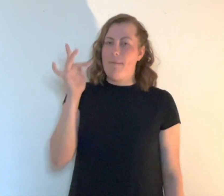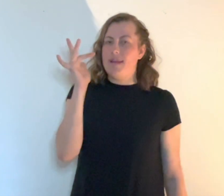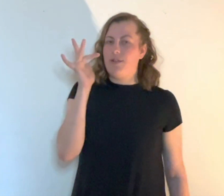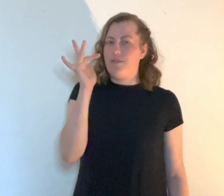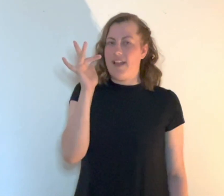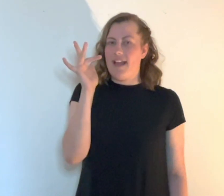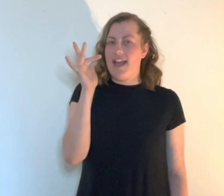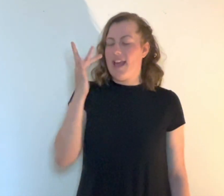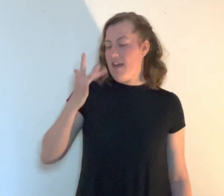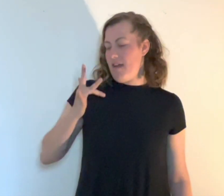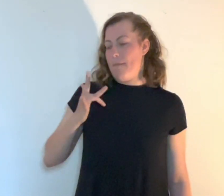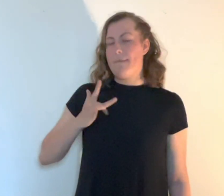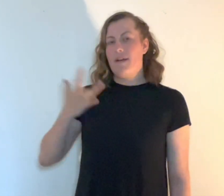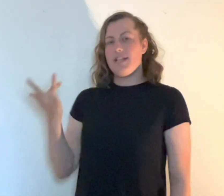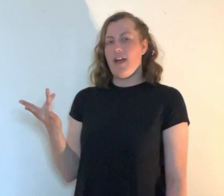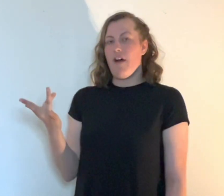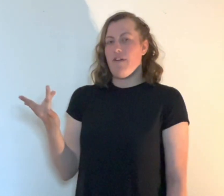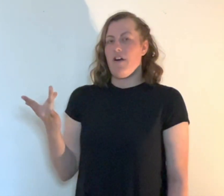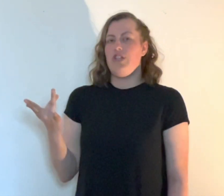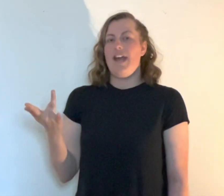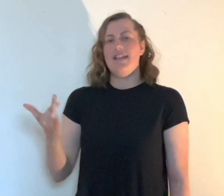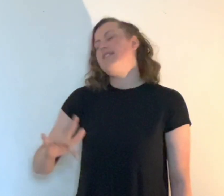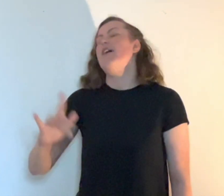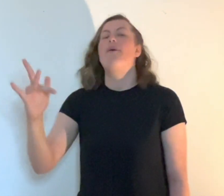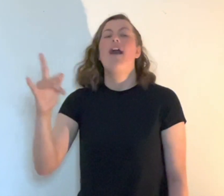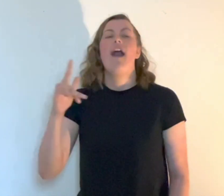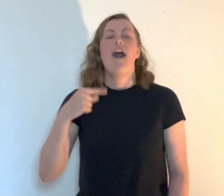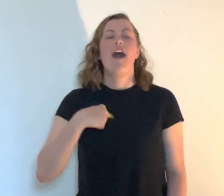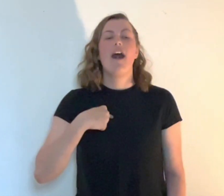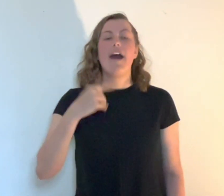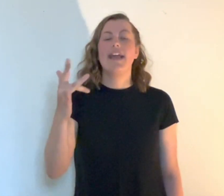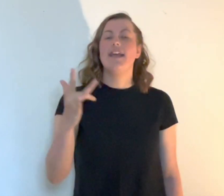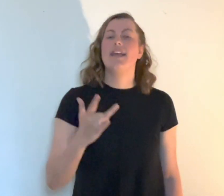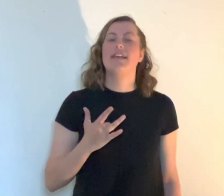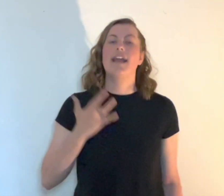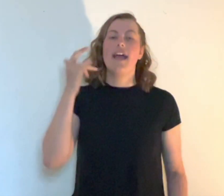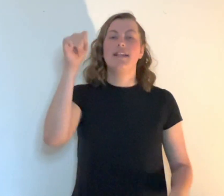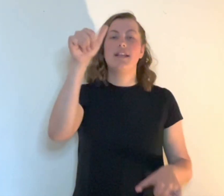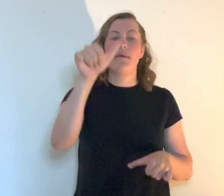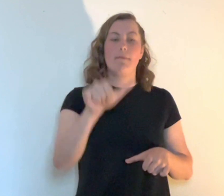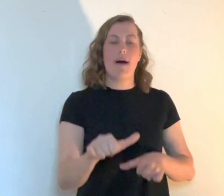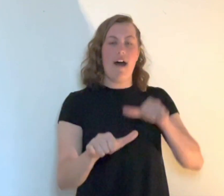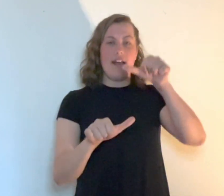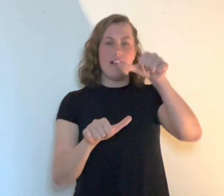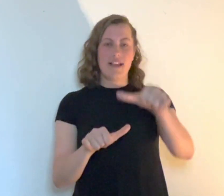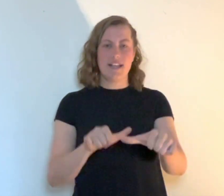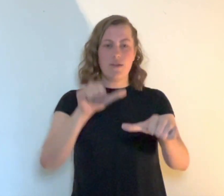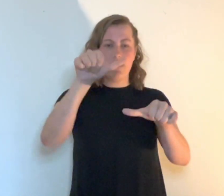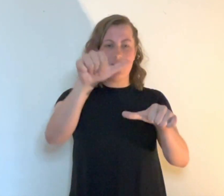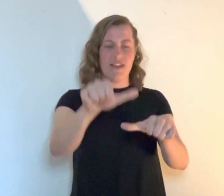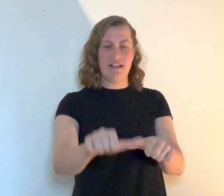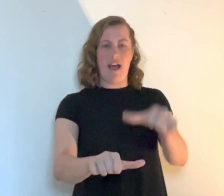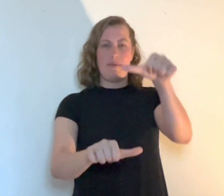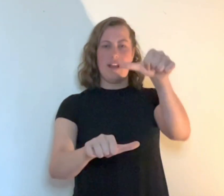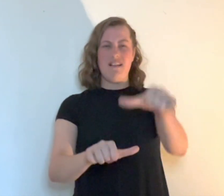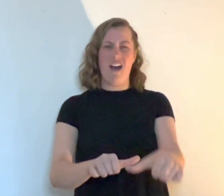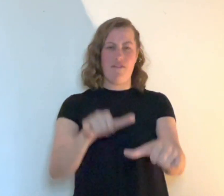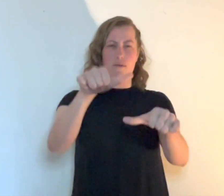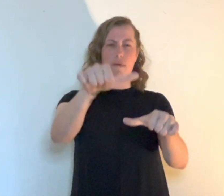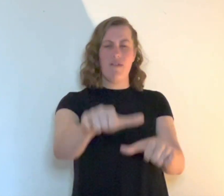middle finger here And bounce it off our chest So I get by And this is all of the things happening in life You're moving